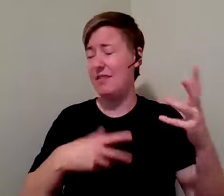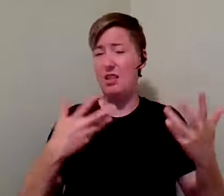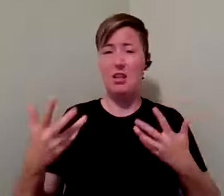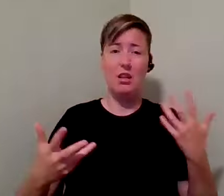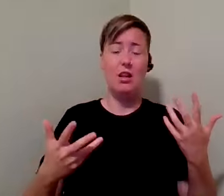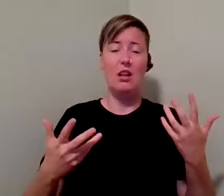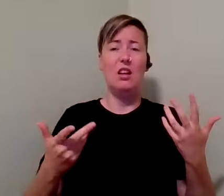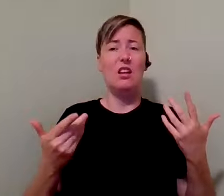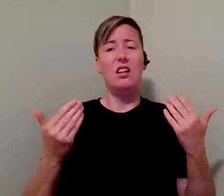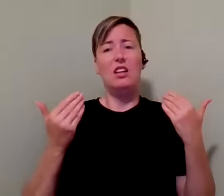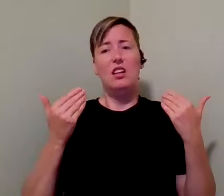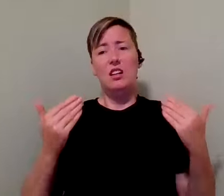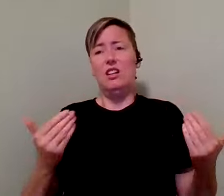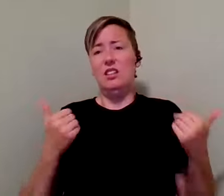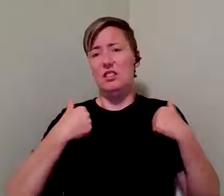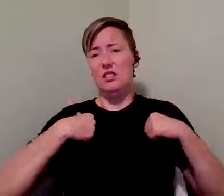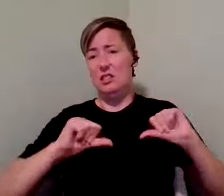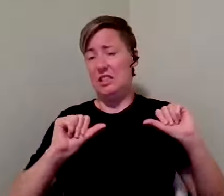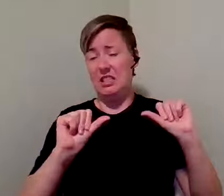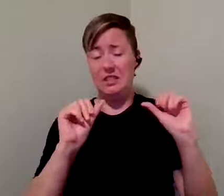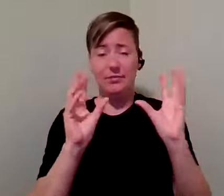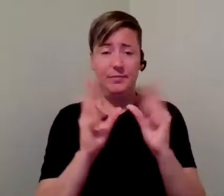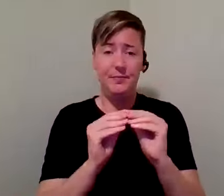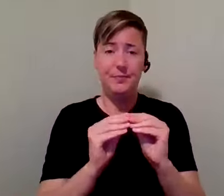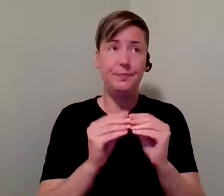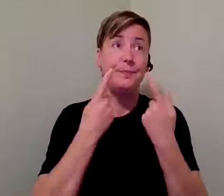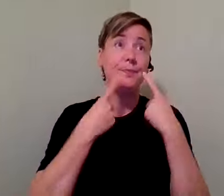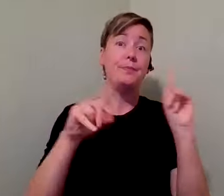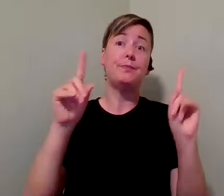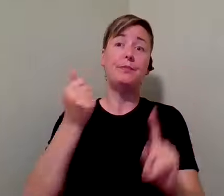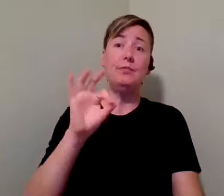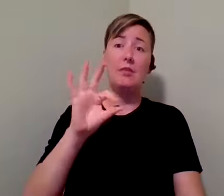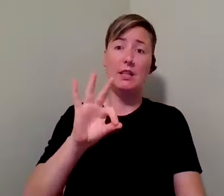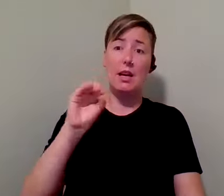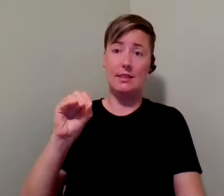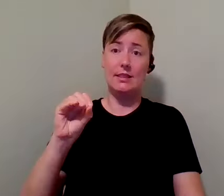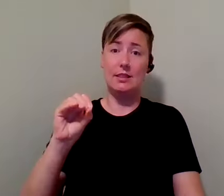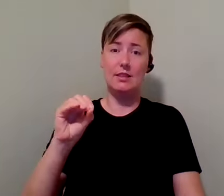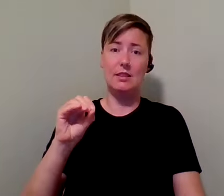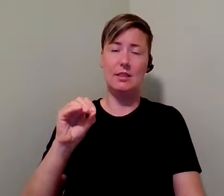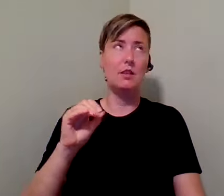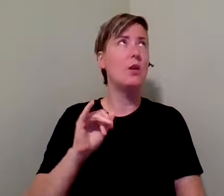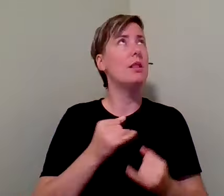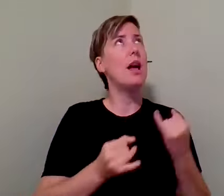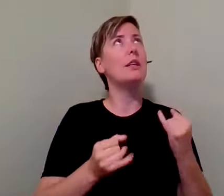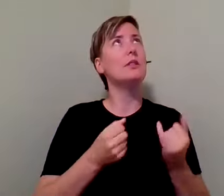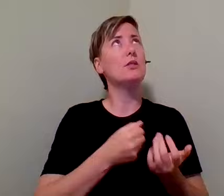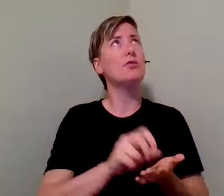suggestions. Finally, in 1990, when I came back, my last relapse was on the 22nd of